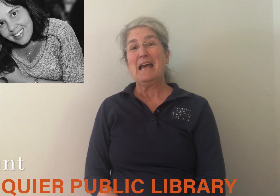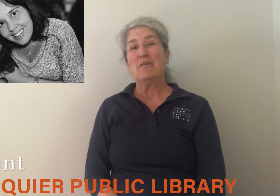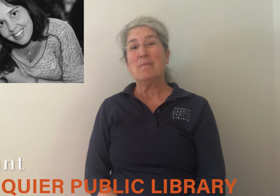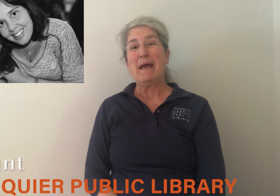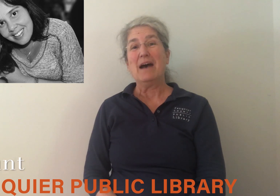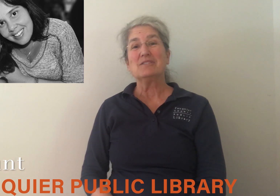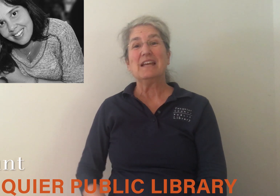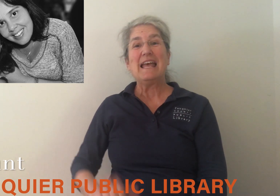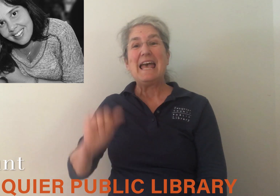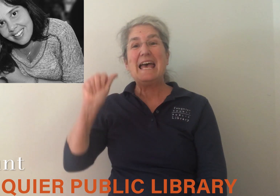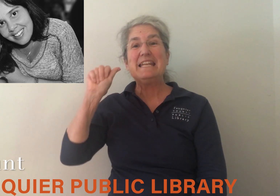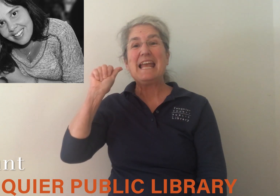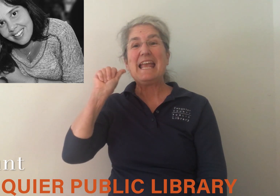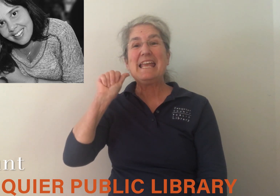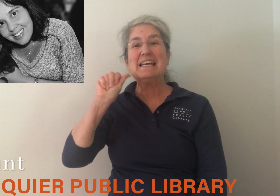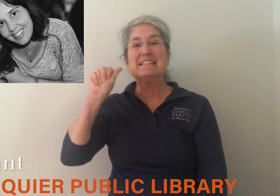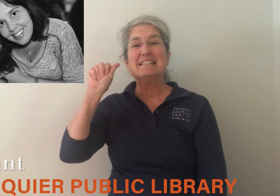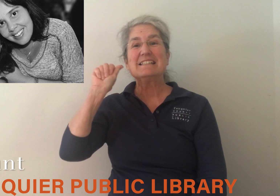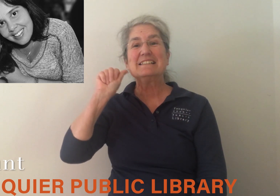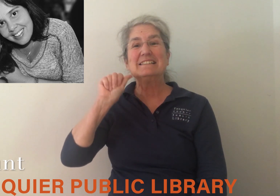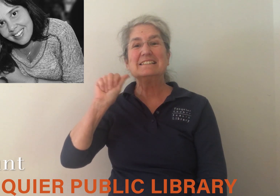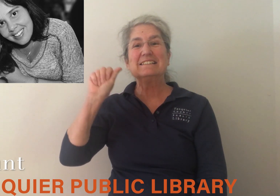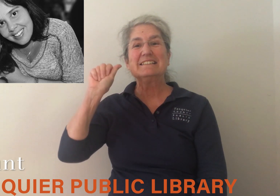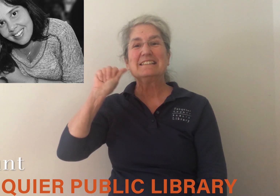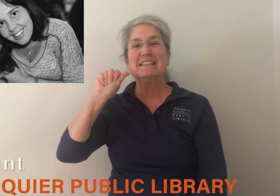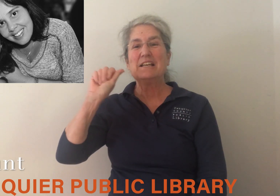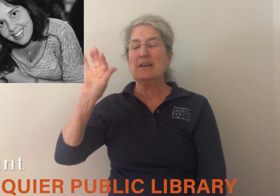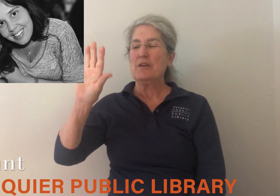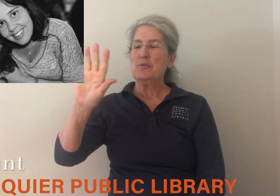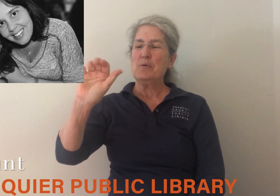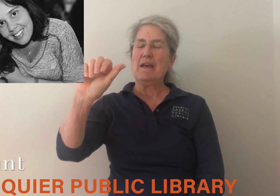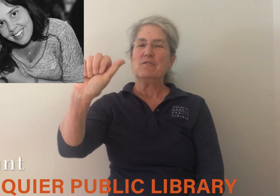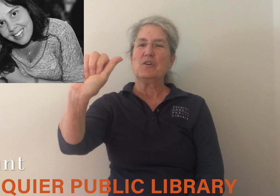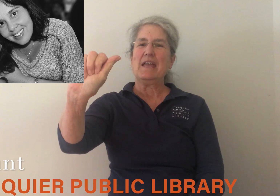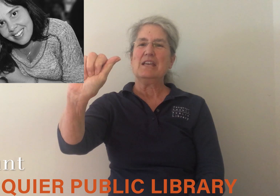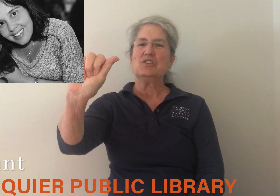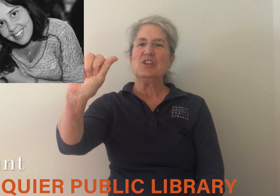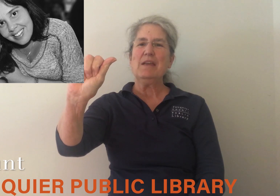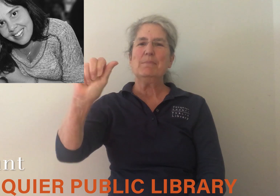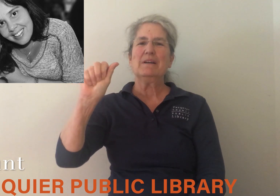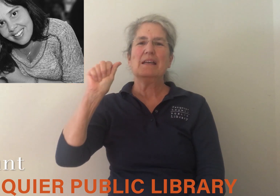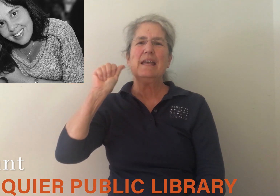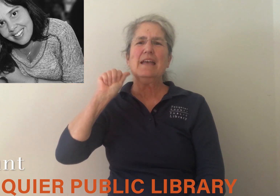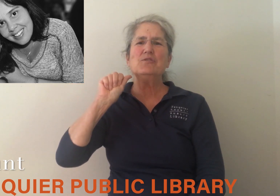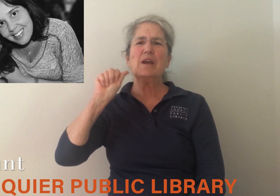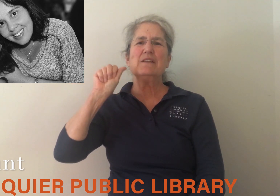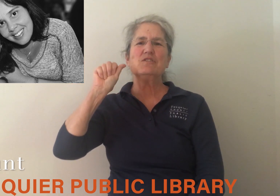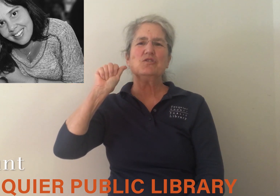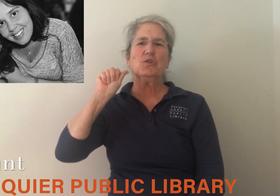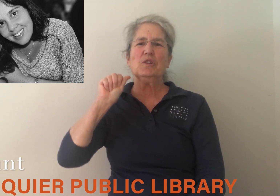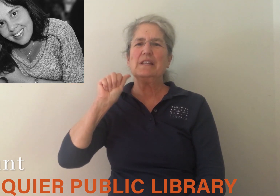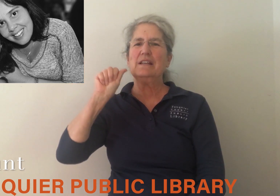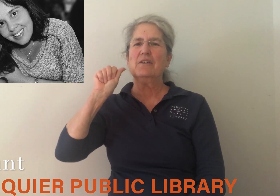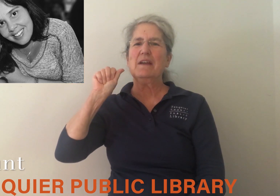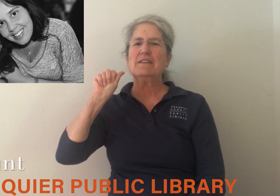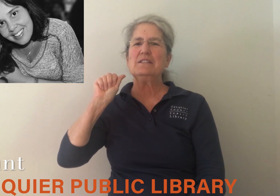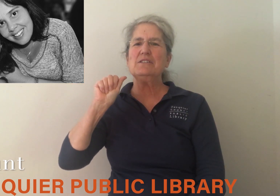How about an aunt? You have your A shape, and you kind of circle it around